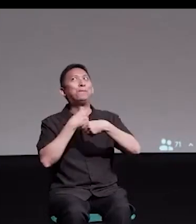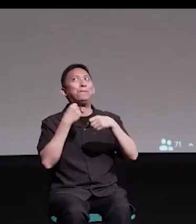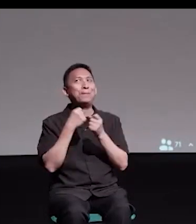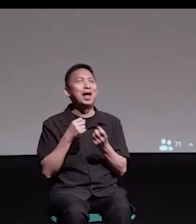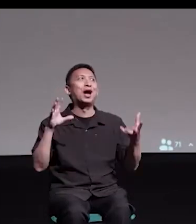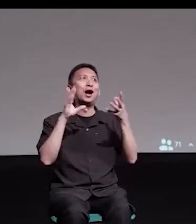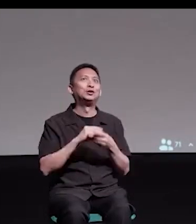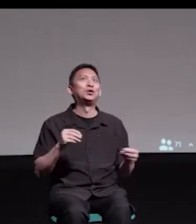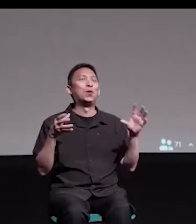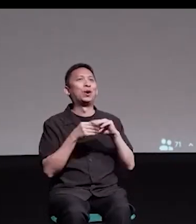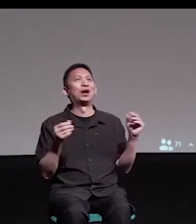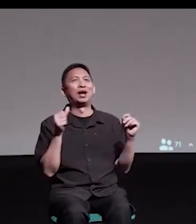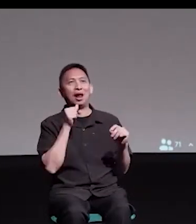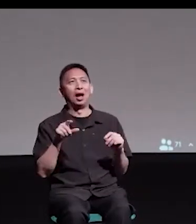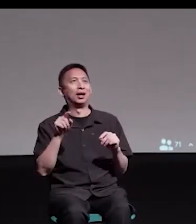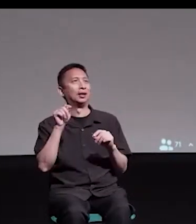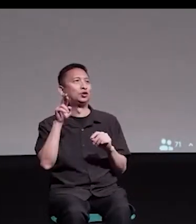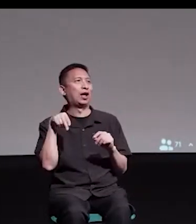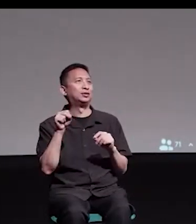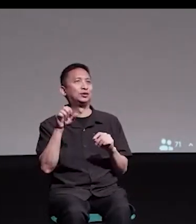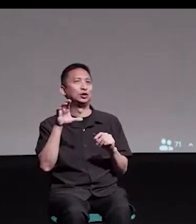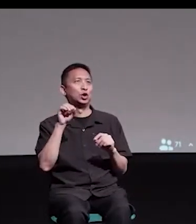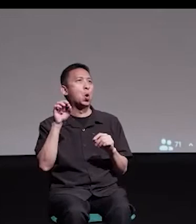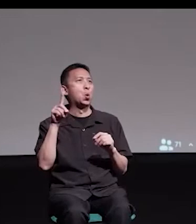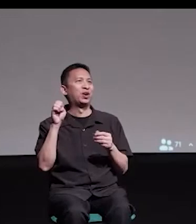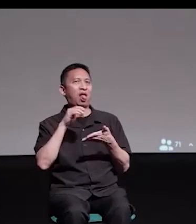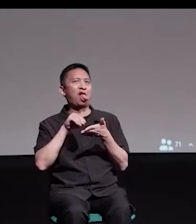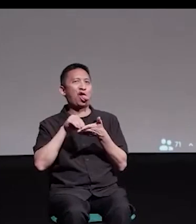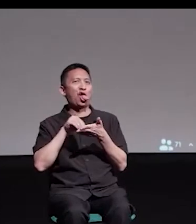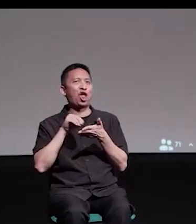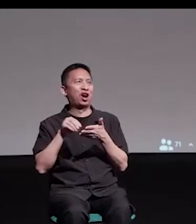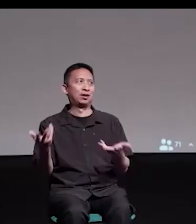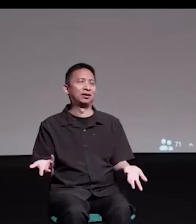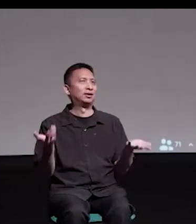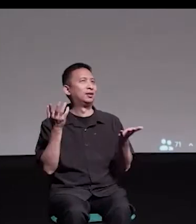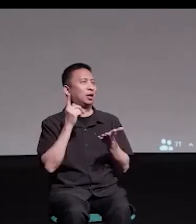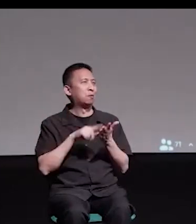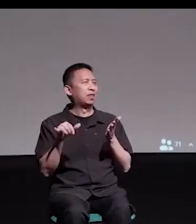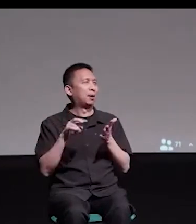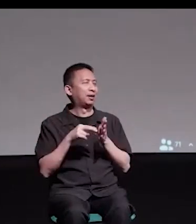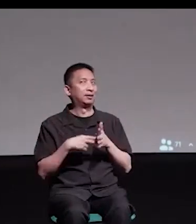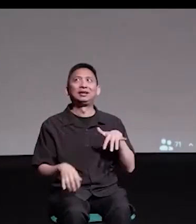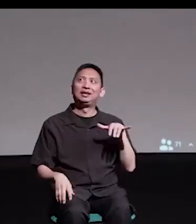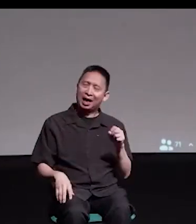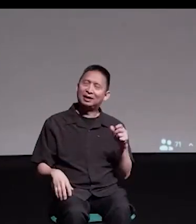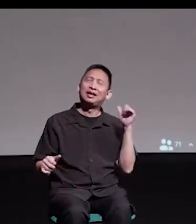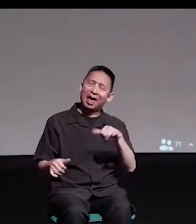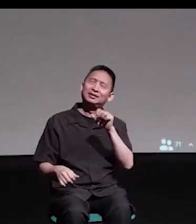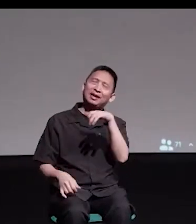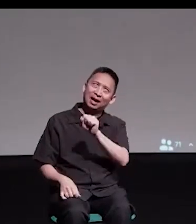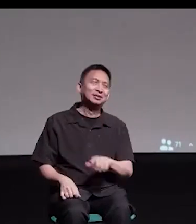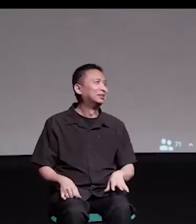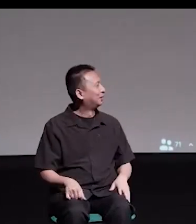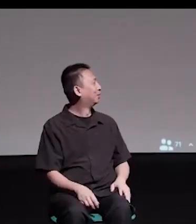and not just transcode. You know, what would that mean? That Yeah, all those things, yes.